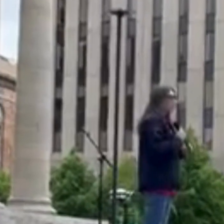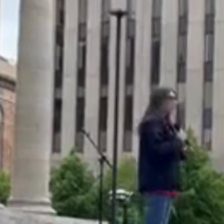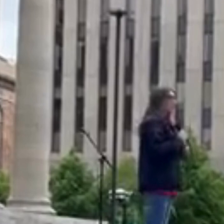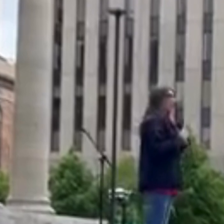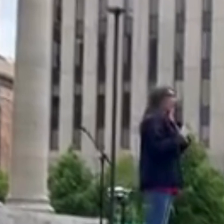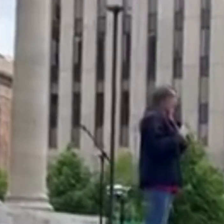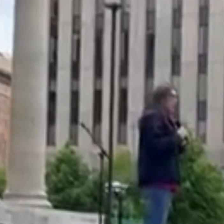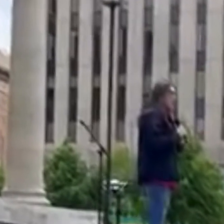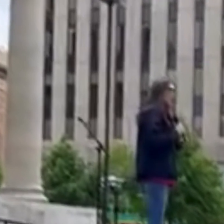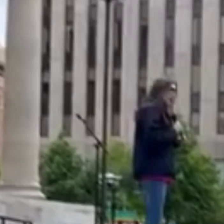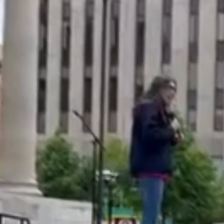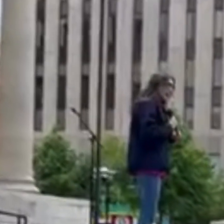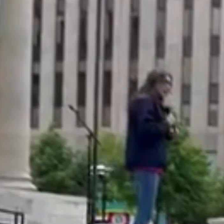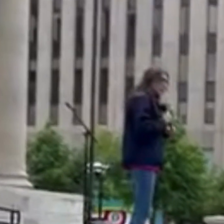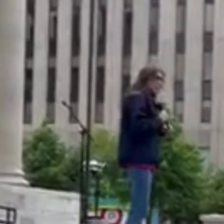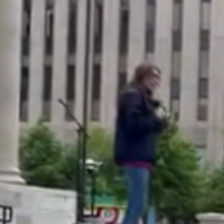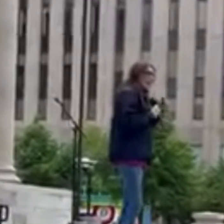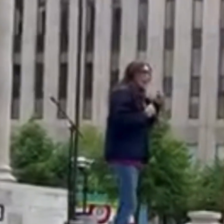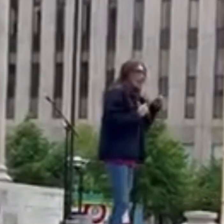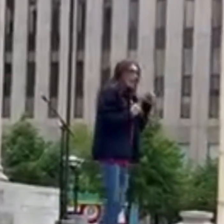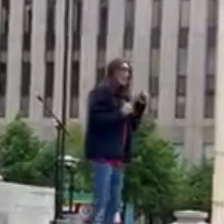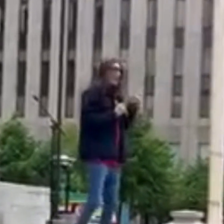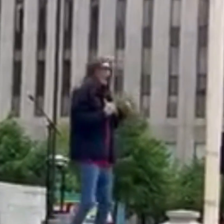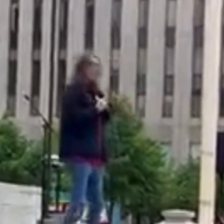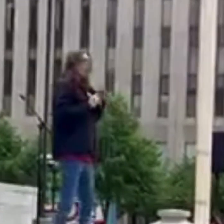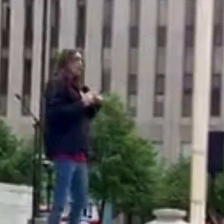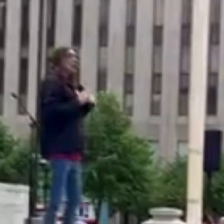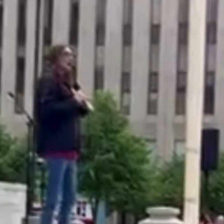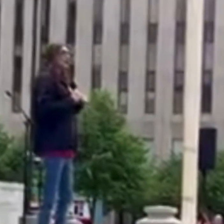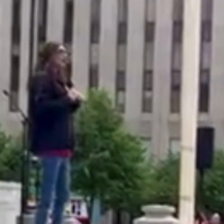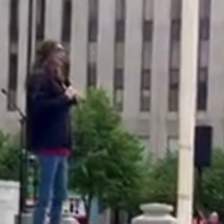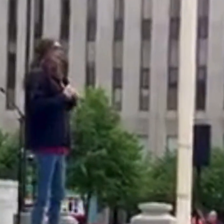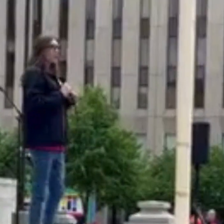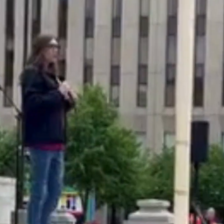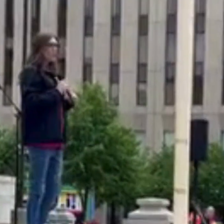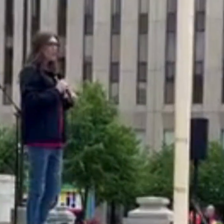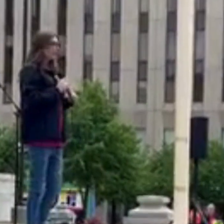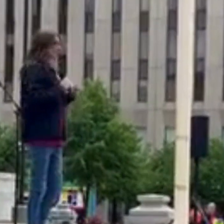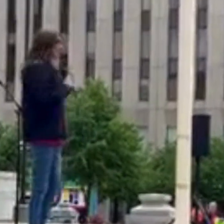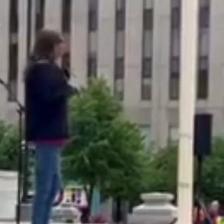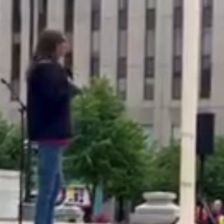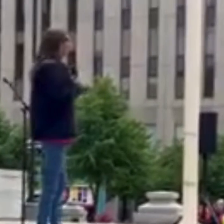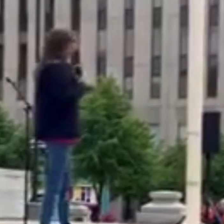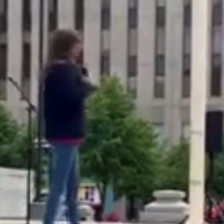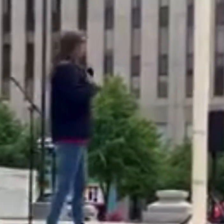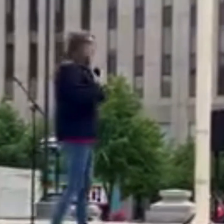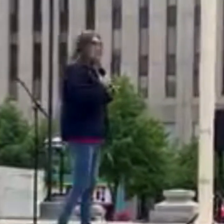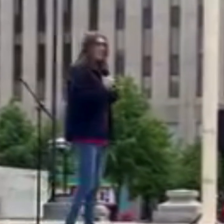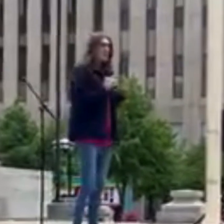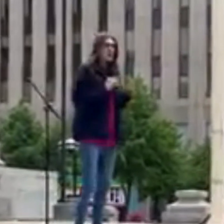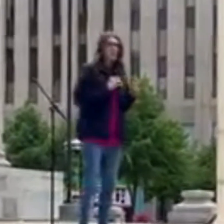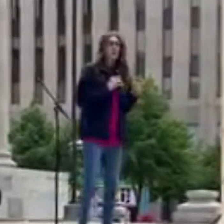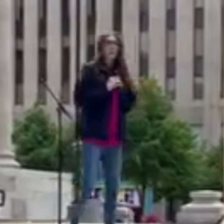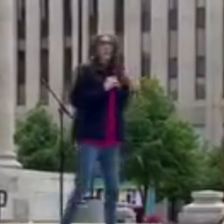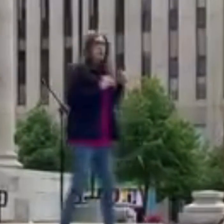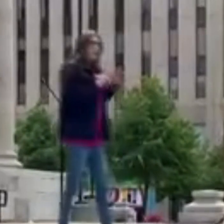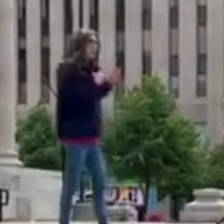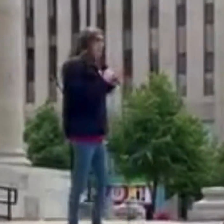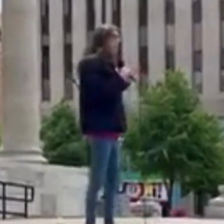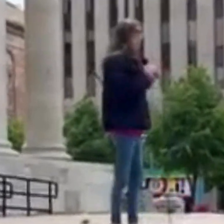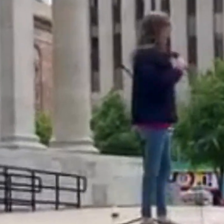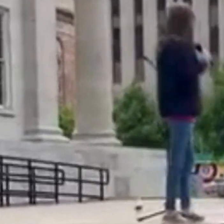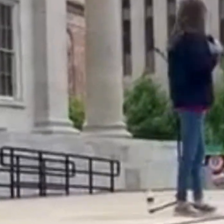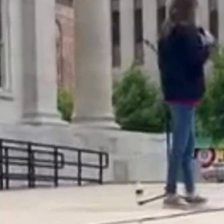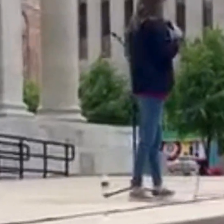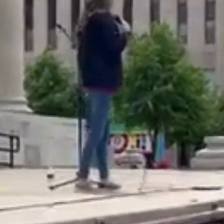fine because I like who I am. And that's what you guys need to remember. And you have a community here. The good